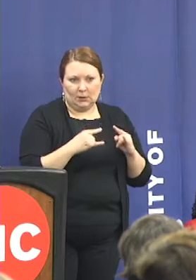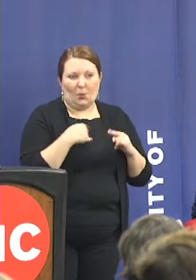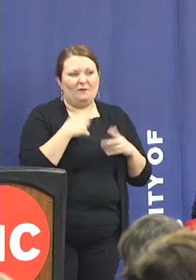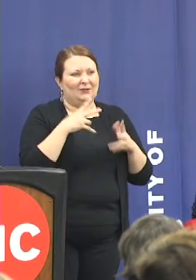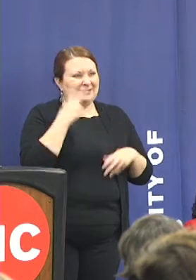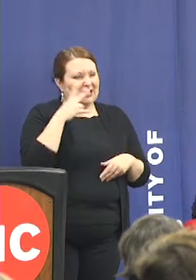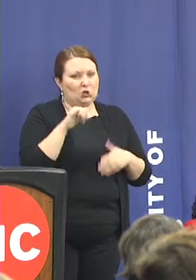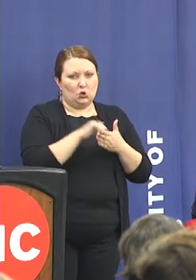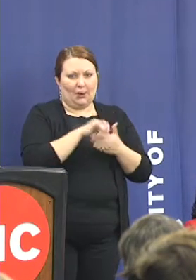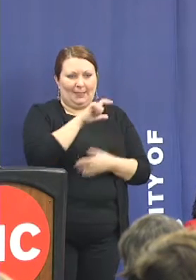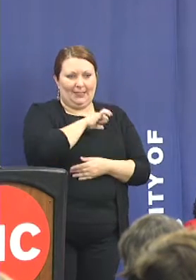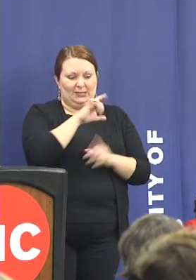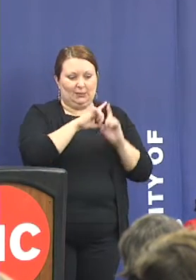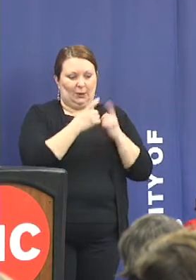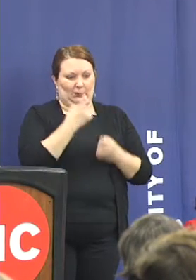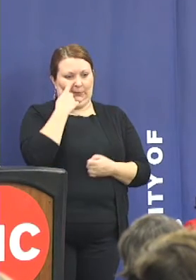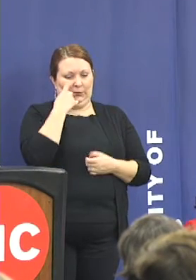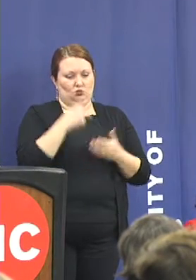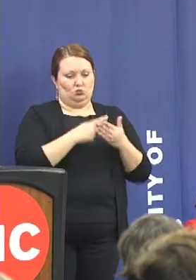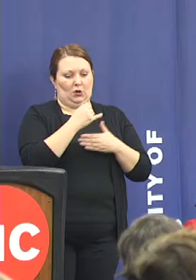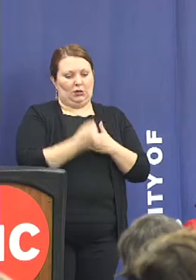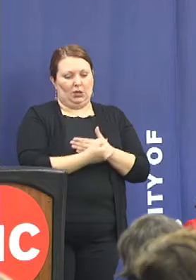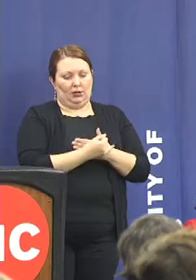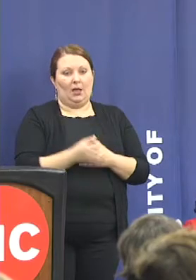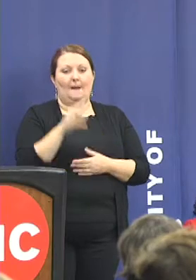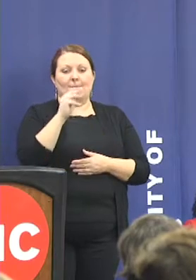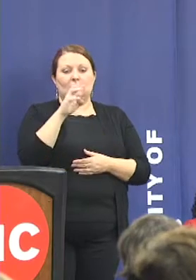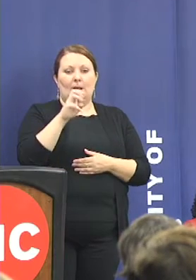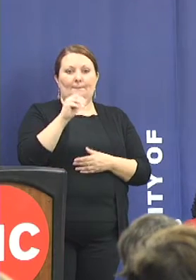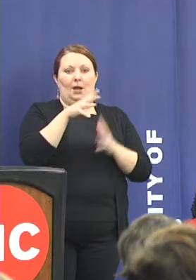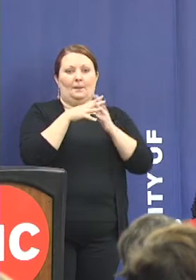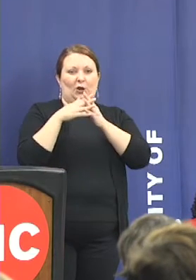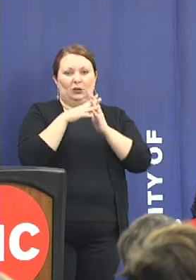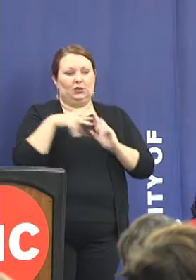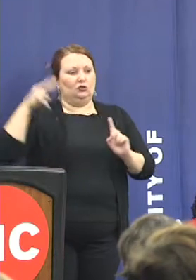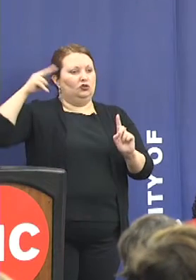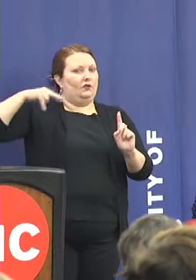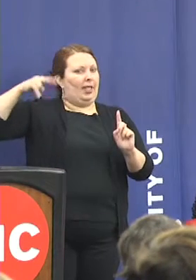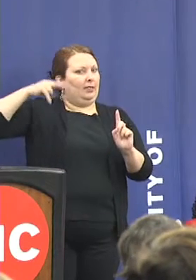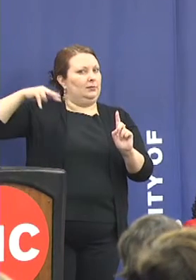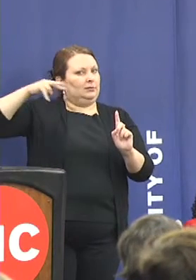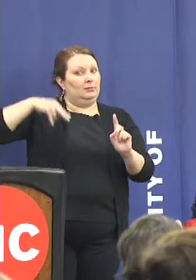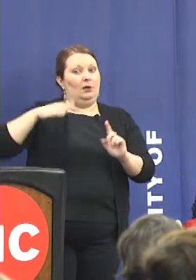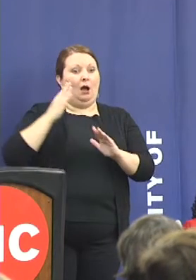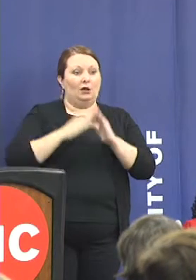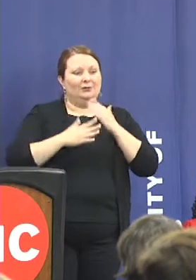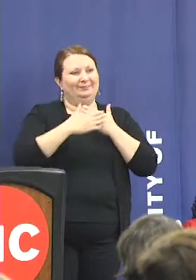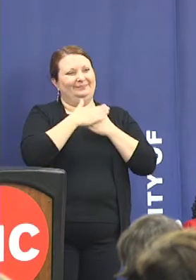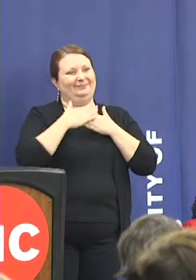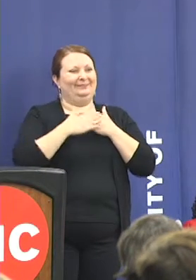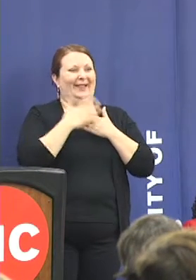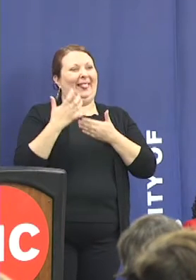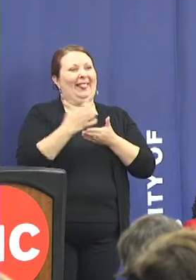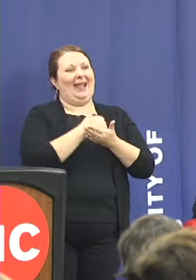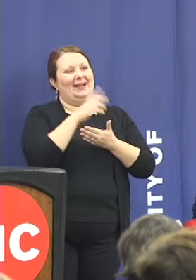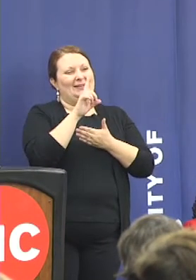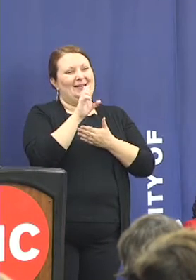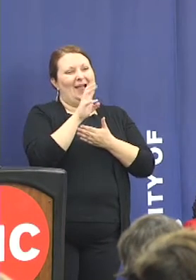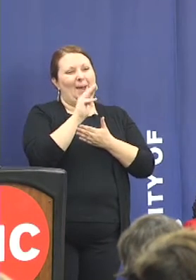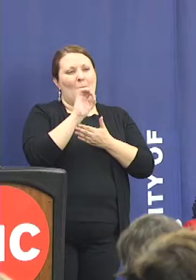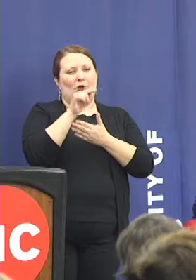seen the New York Police Department's recent project that placed Muslim Americans under surveillance, under the guise of collecting